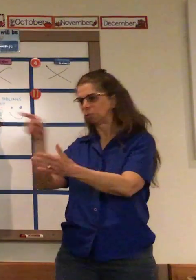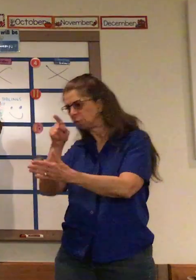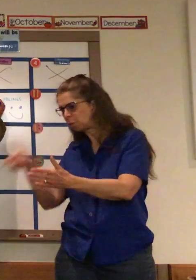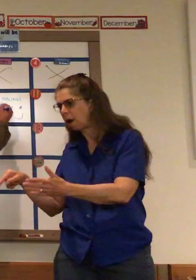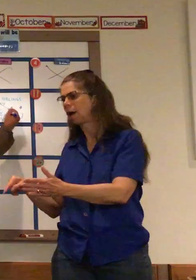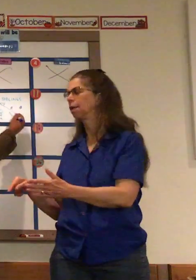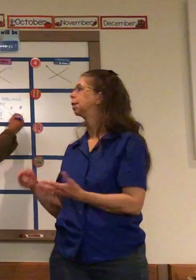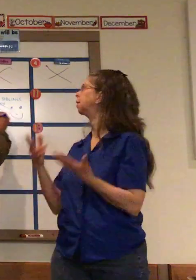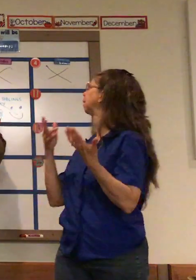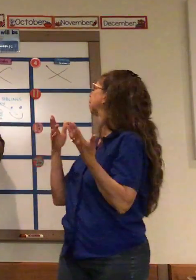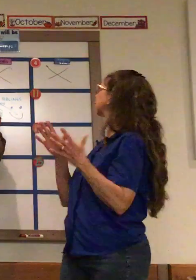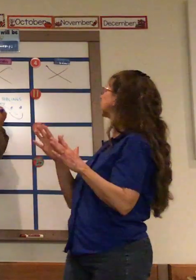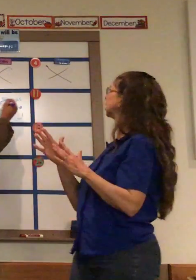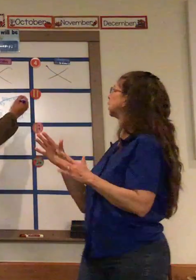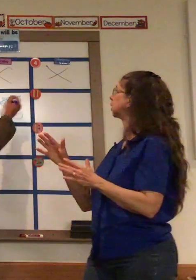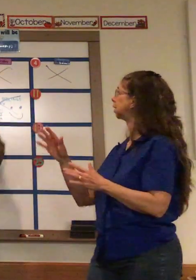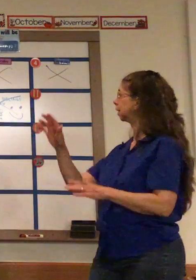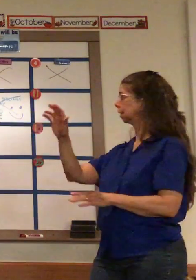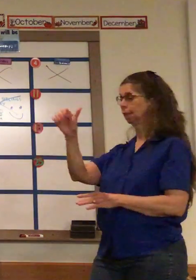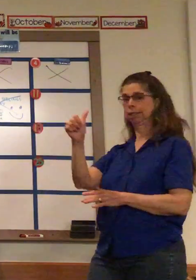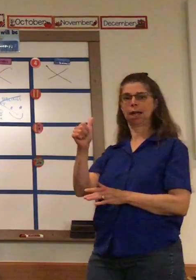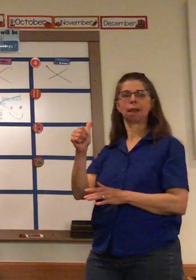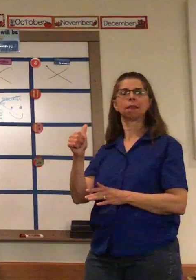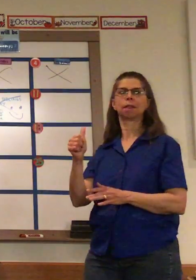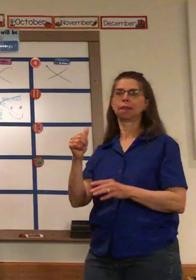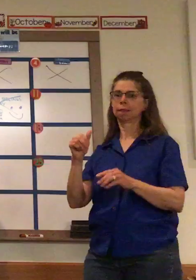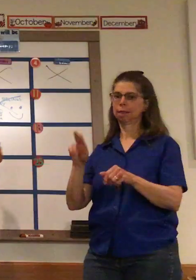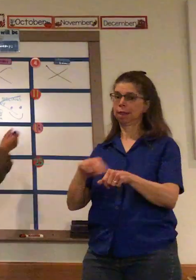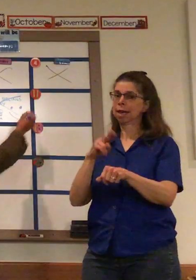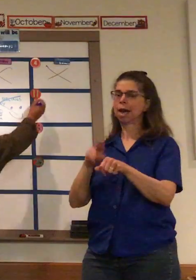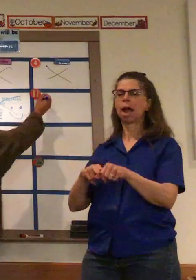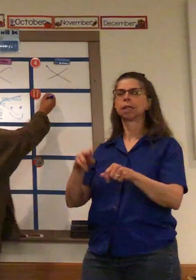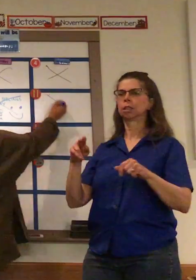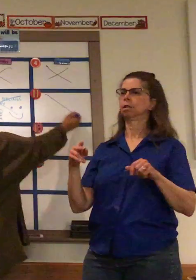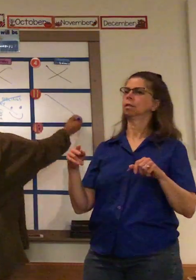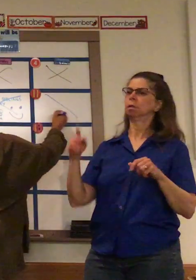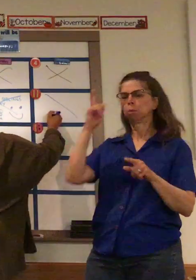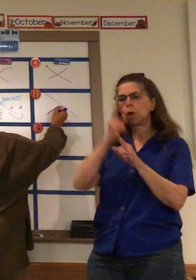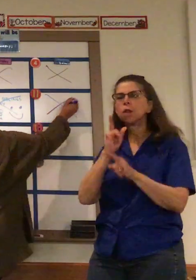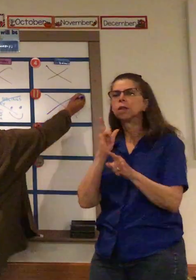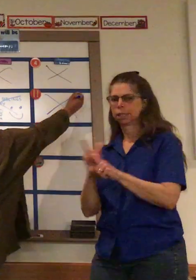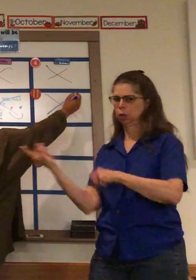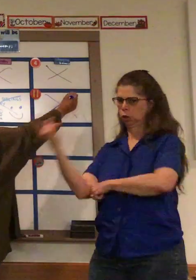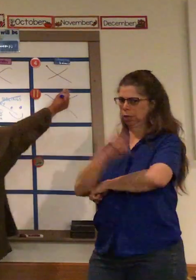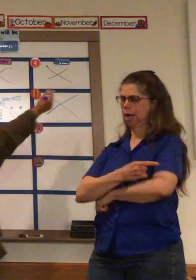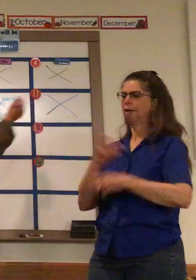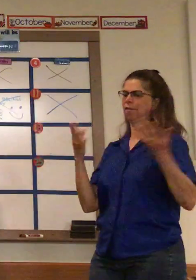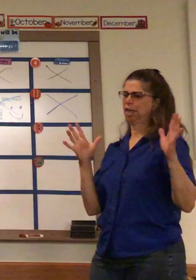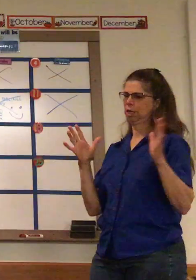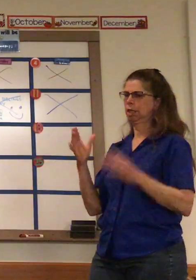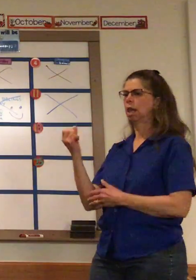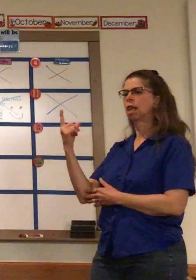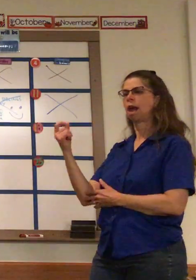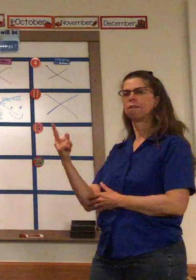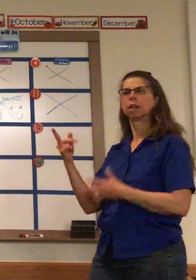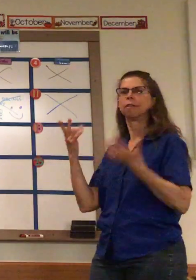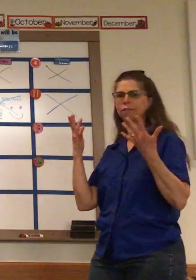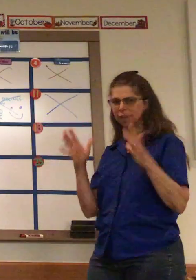with the 10th. That was National Siblings Day. It's all done. The 11th is